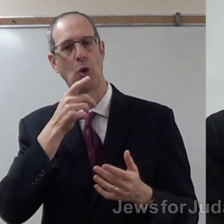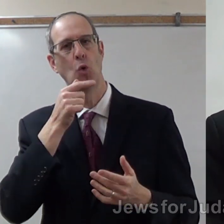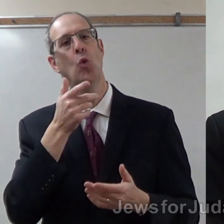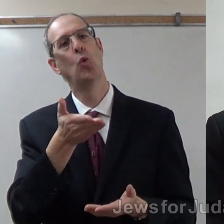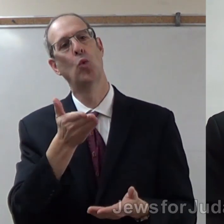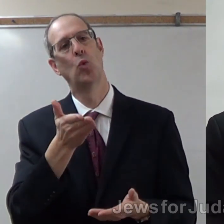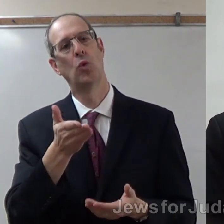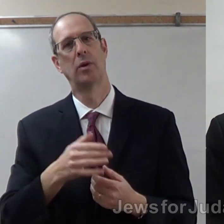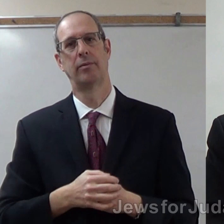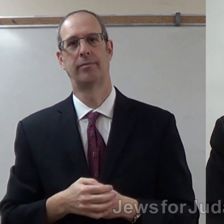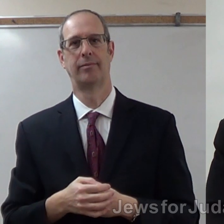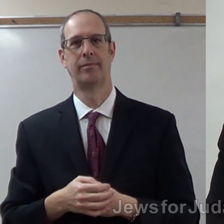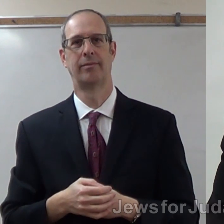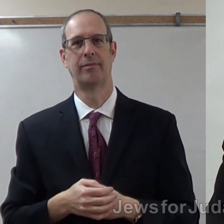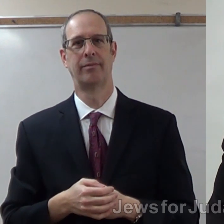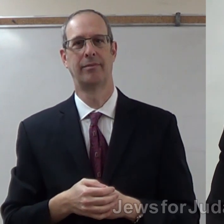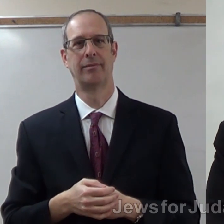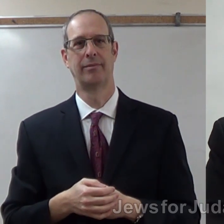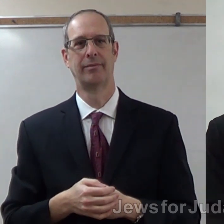are.